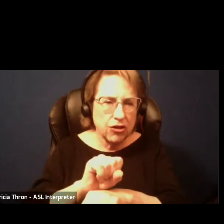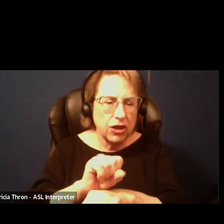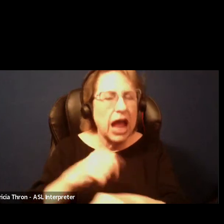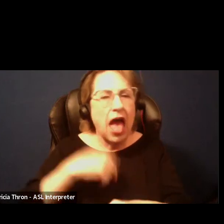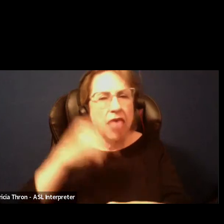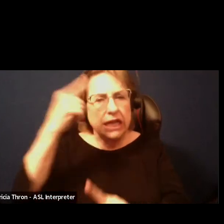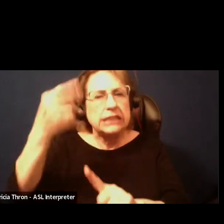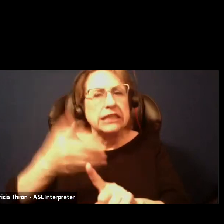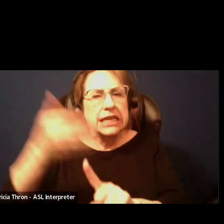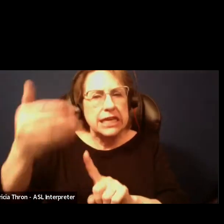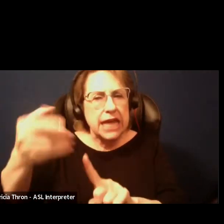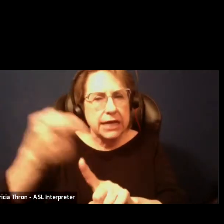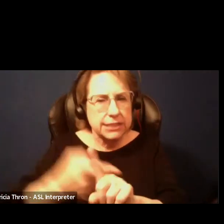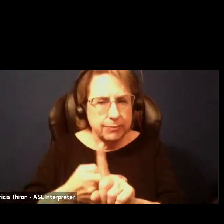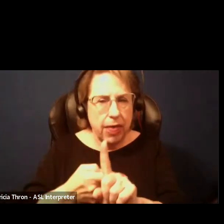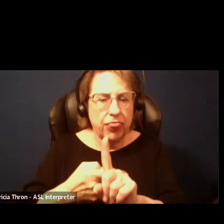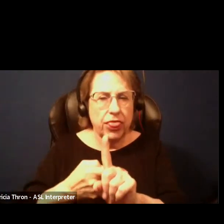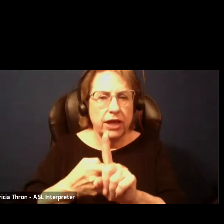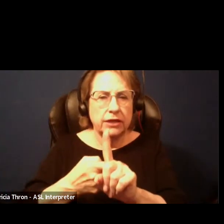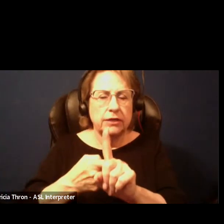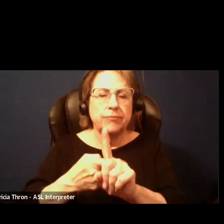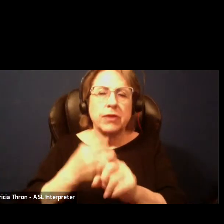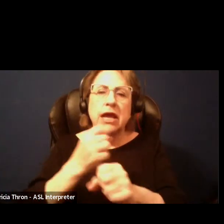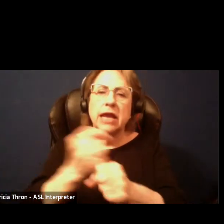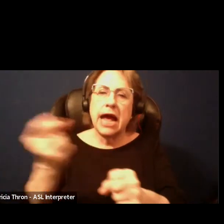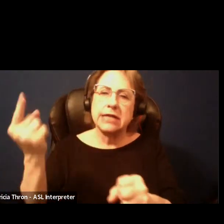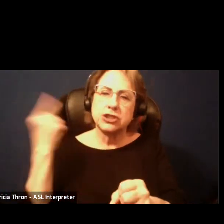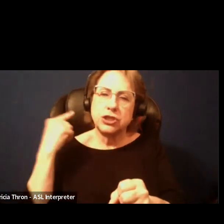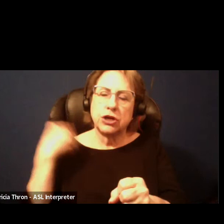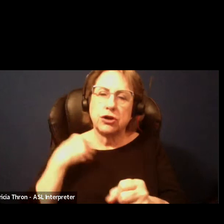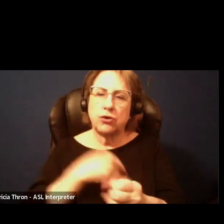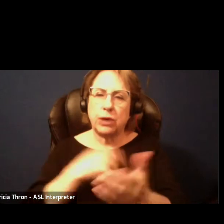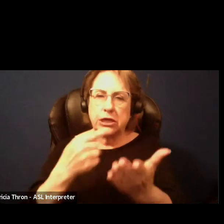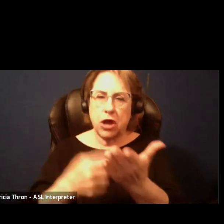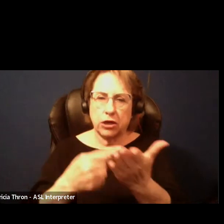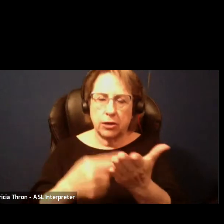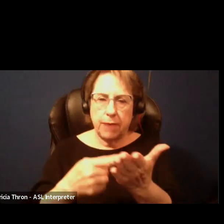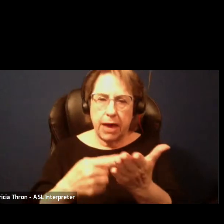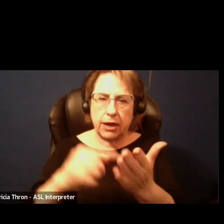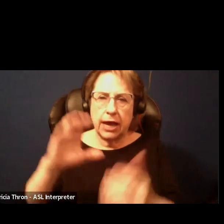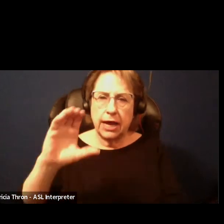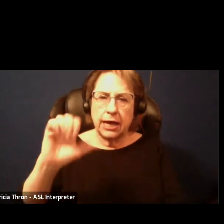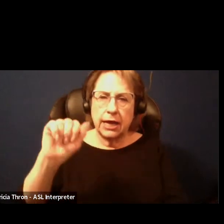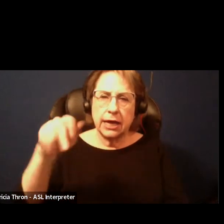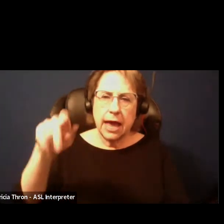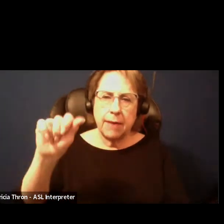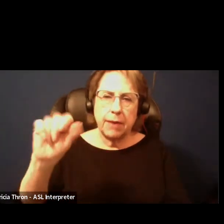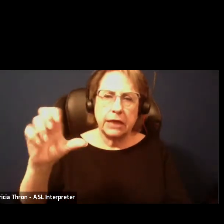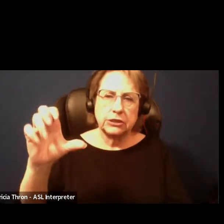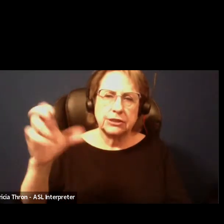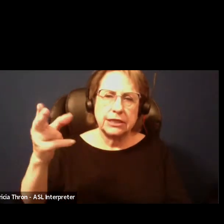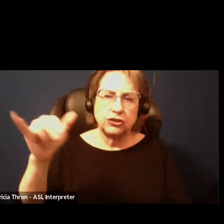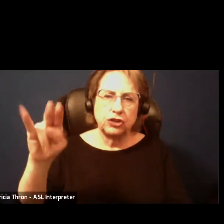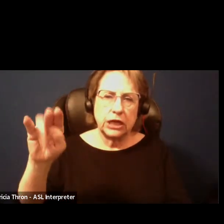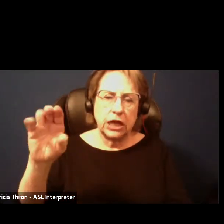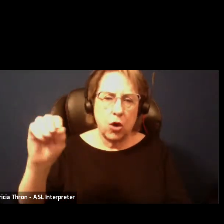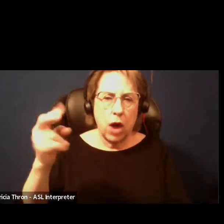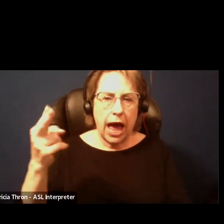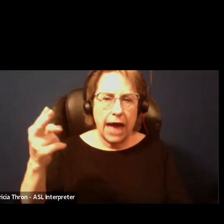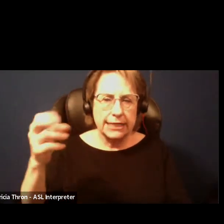month. We talked last year about looking at, for example, Cappuccino High School and some of the unique